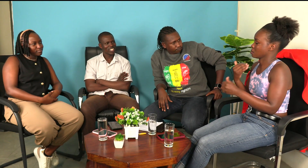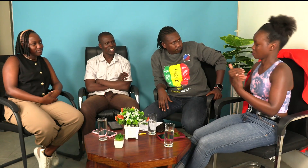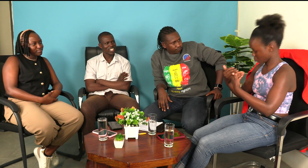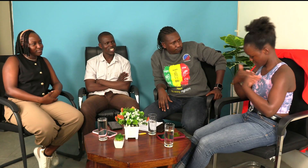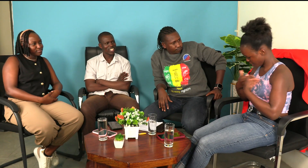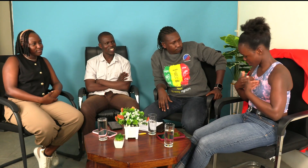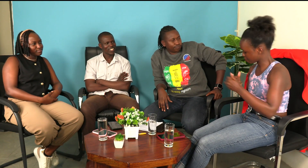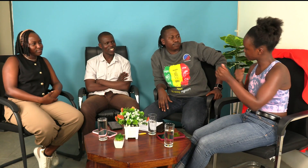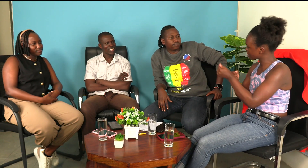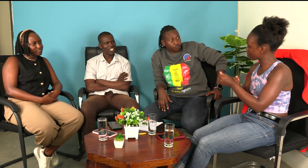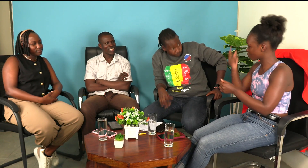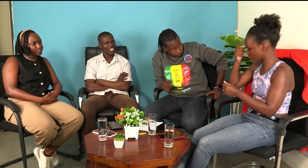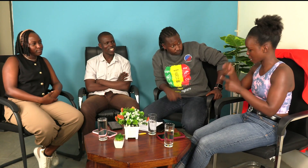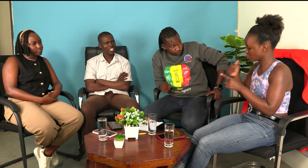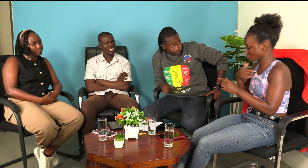We need to look for